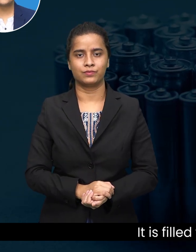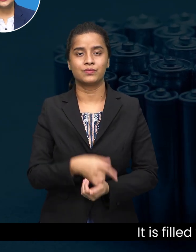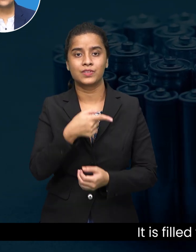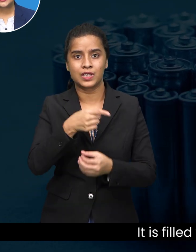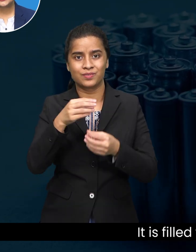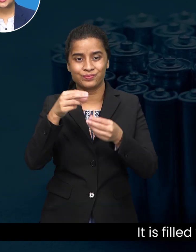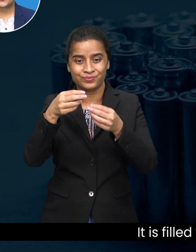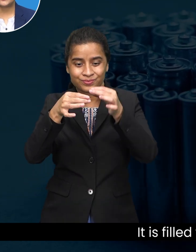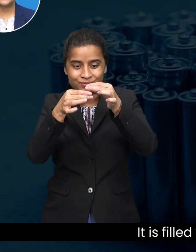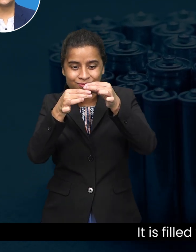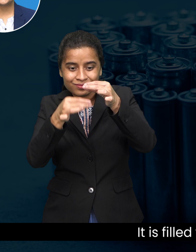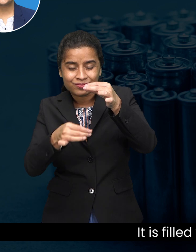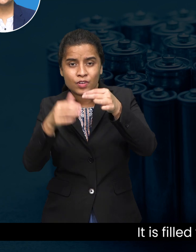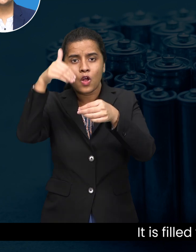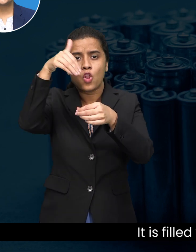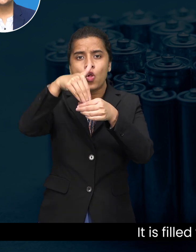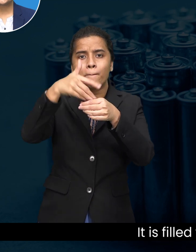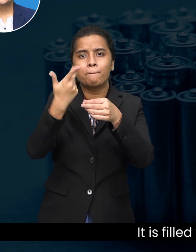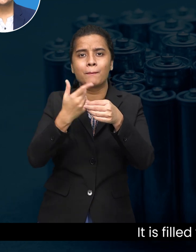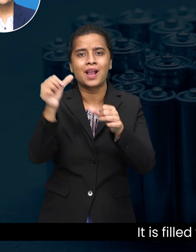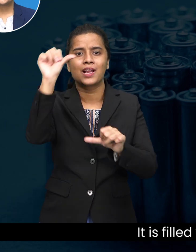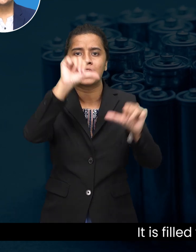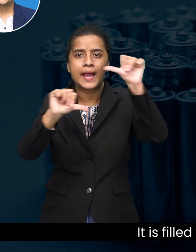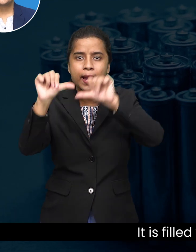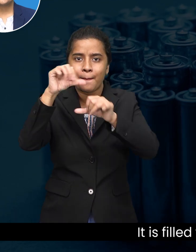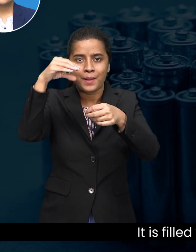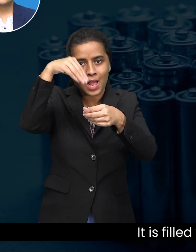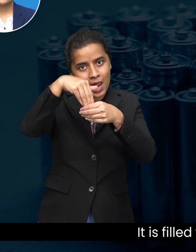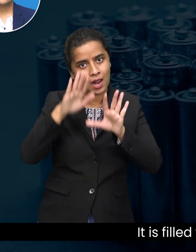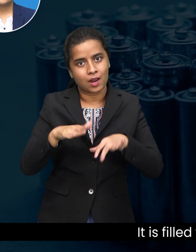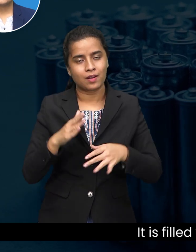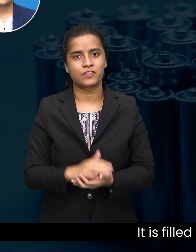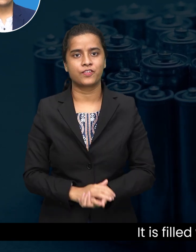It is filled with chemicals.